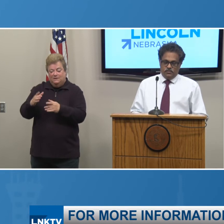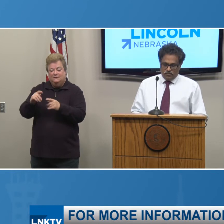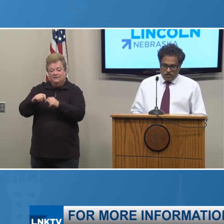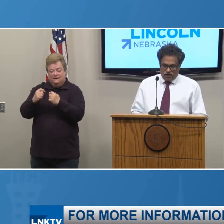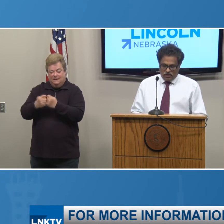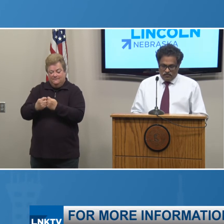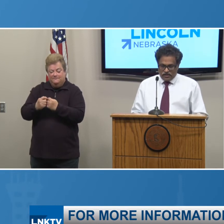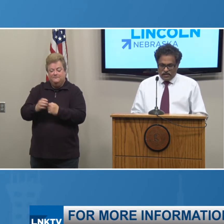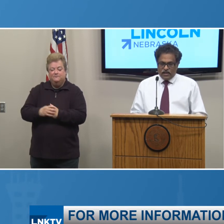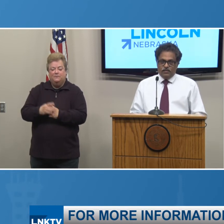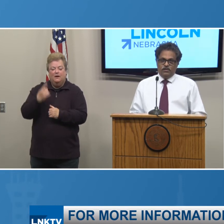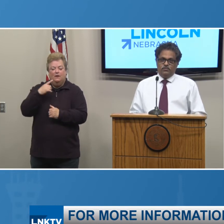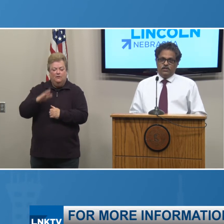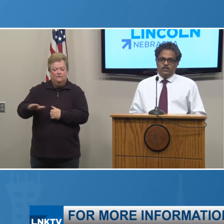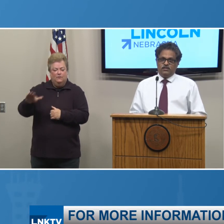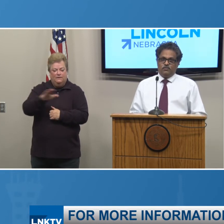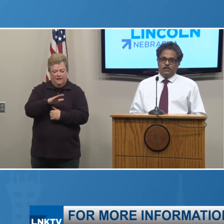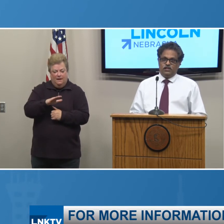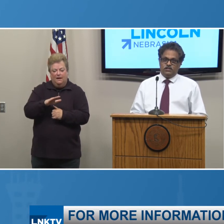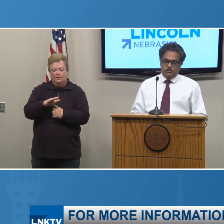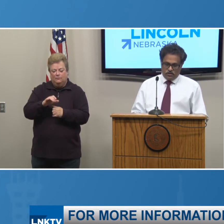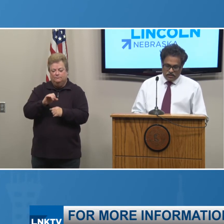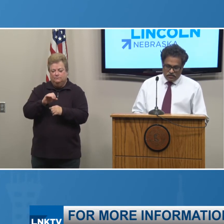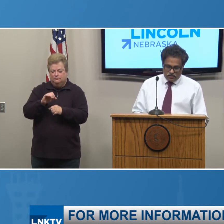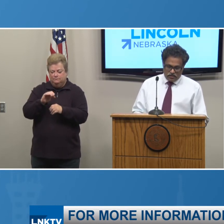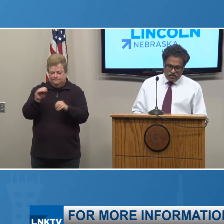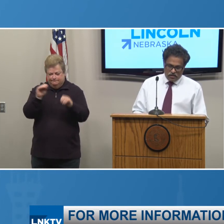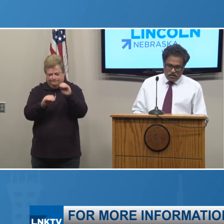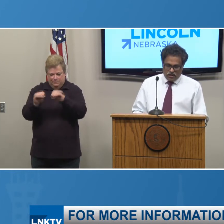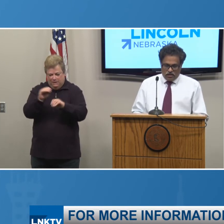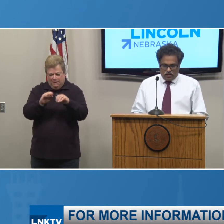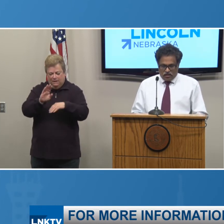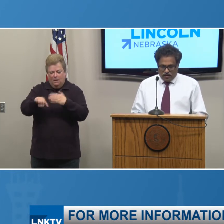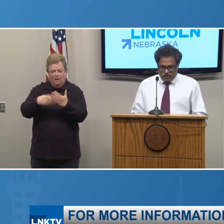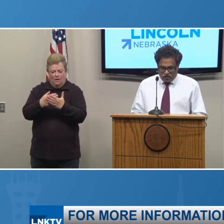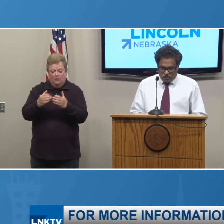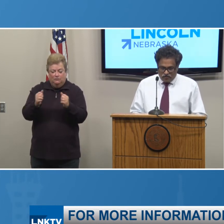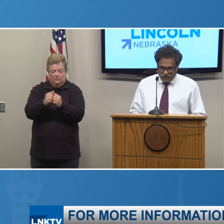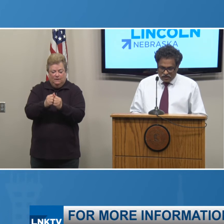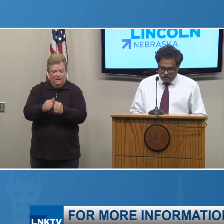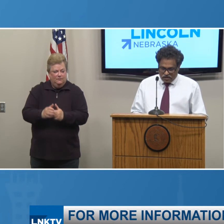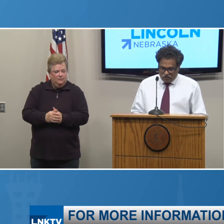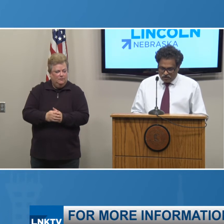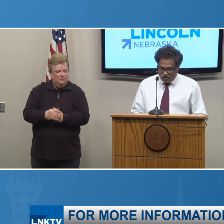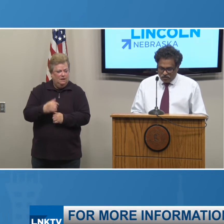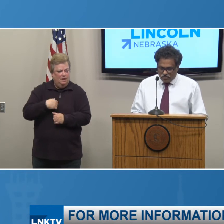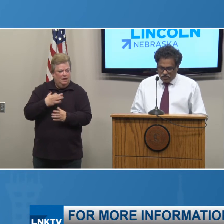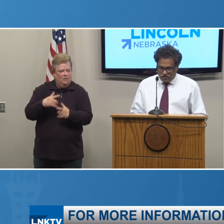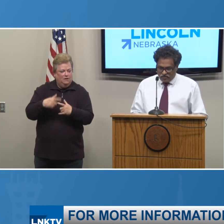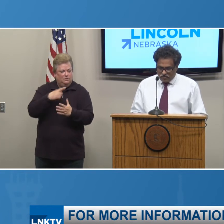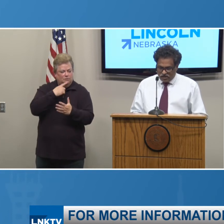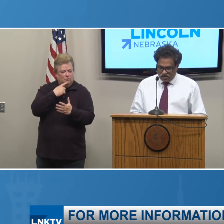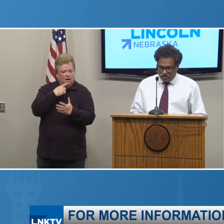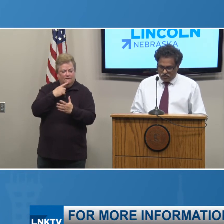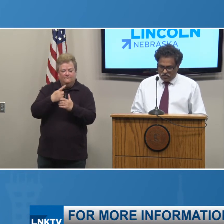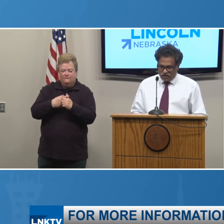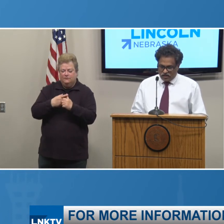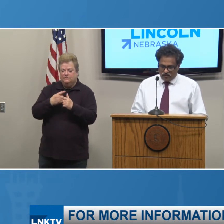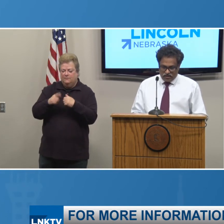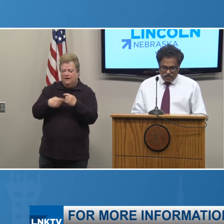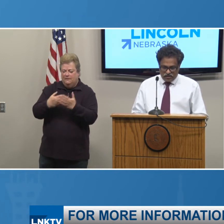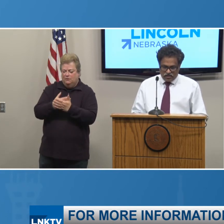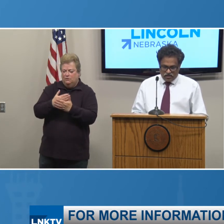GIS team for their help in putting this application together. I will talk first about the new information